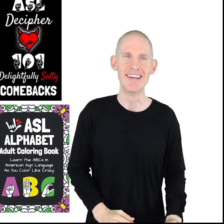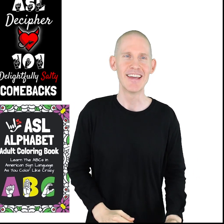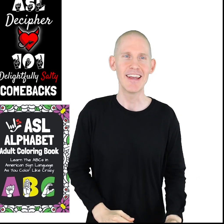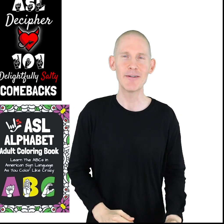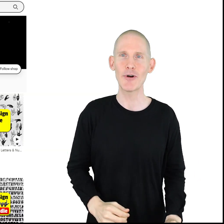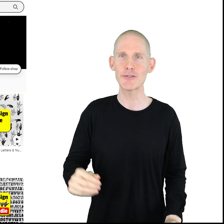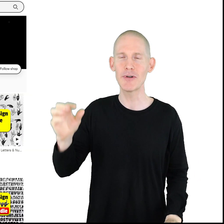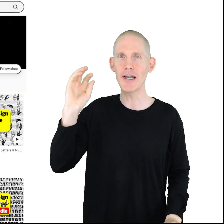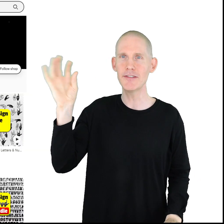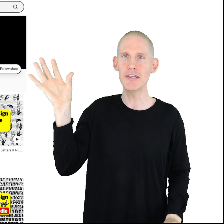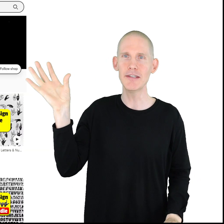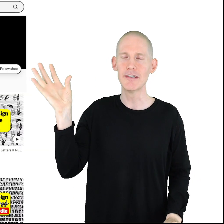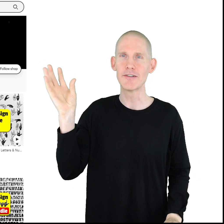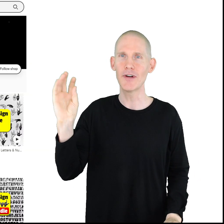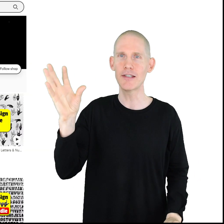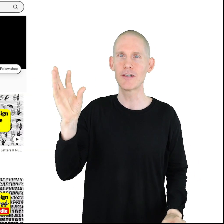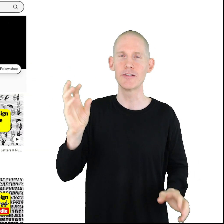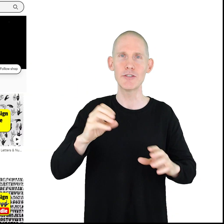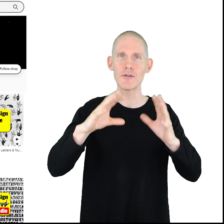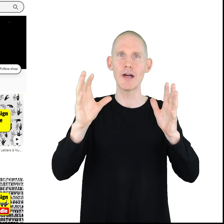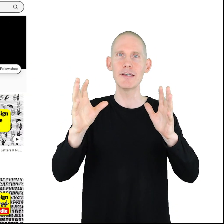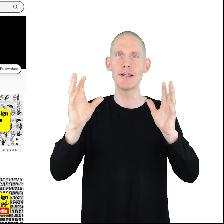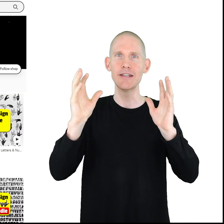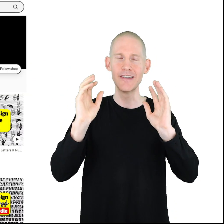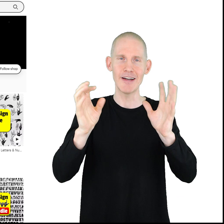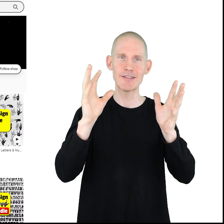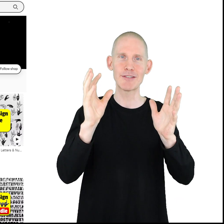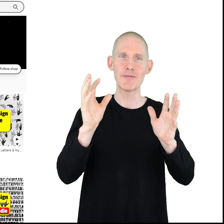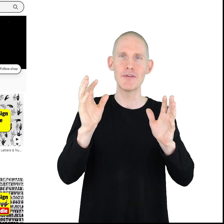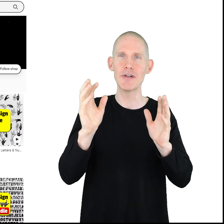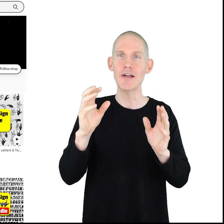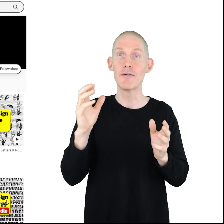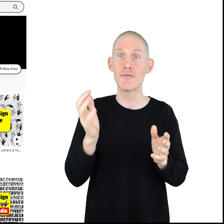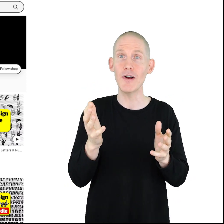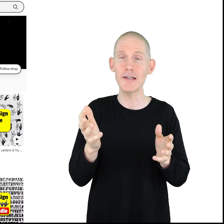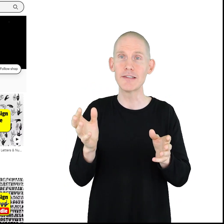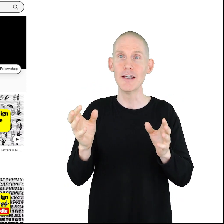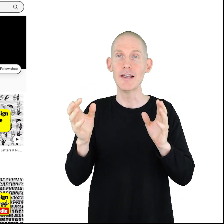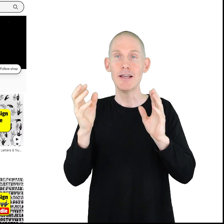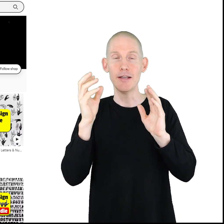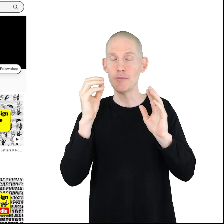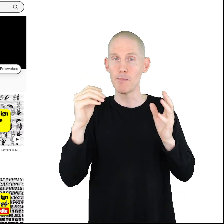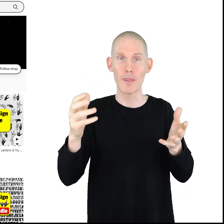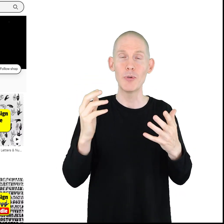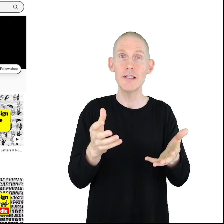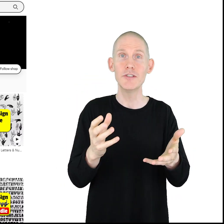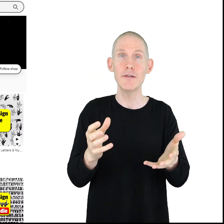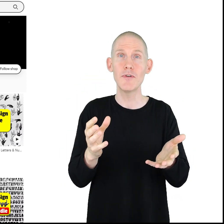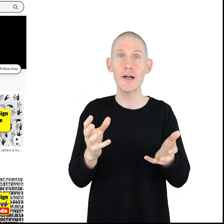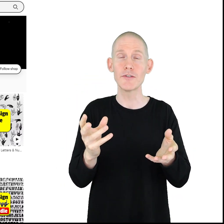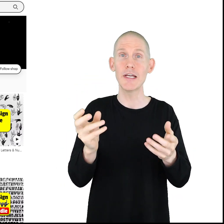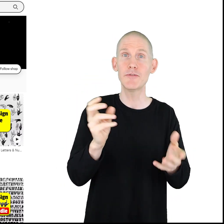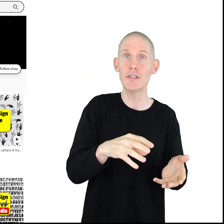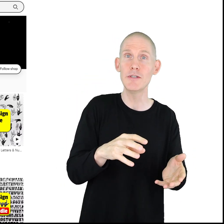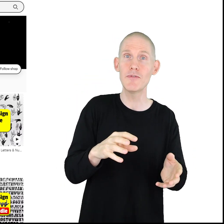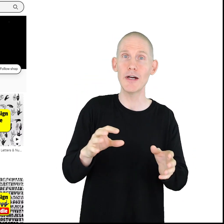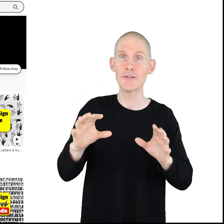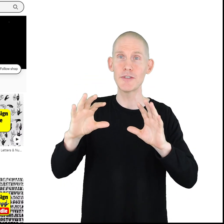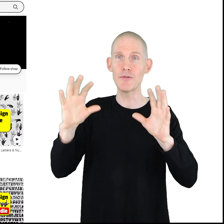And we're also on Etsy, right? Digital content, lots of stuff on there. Font, PNG files, SVG files, different